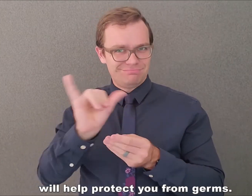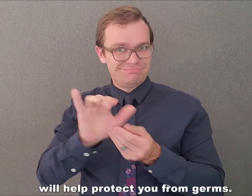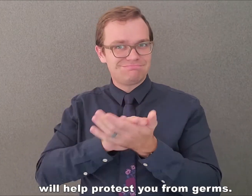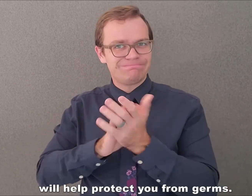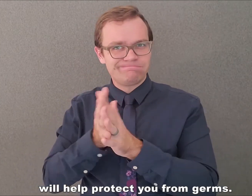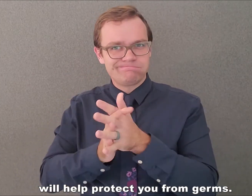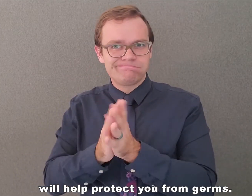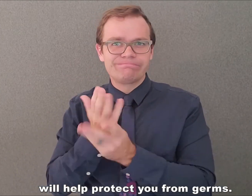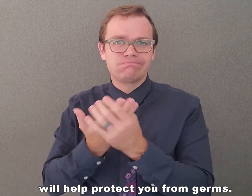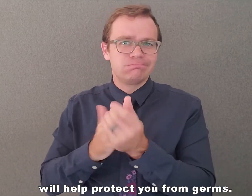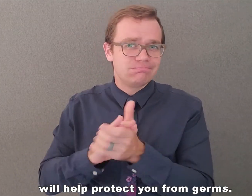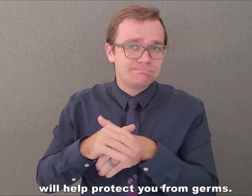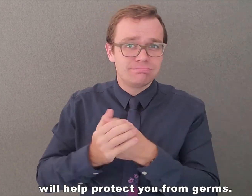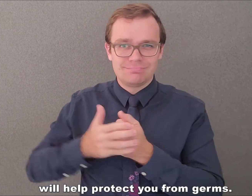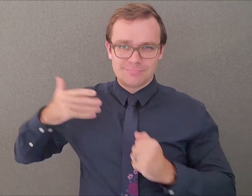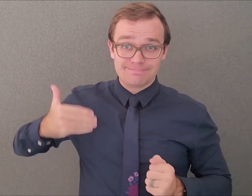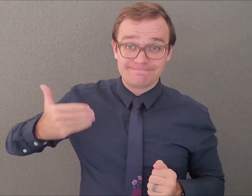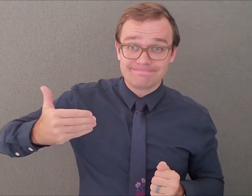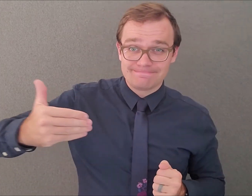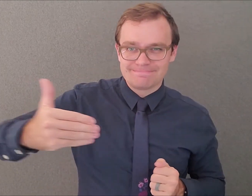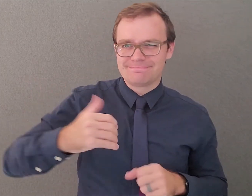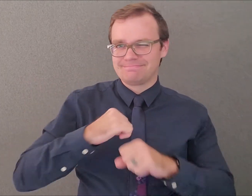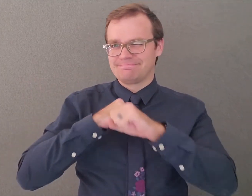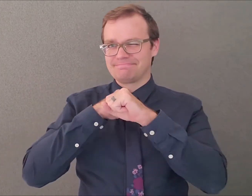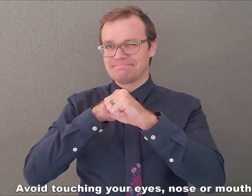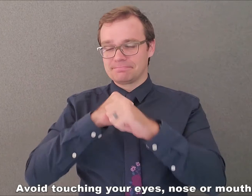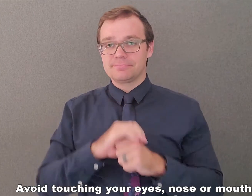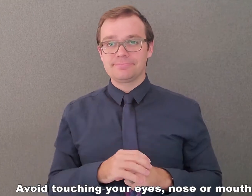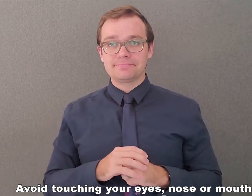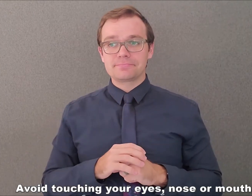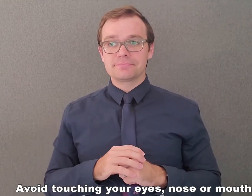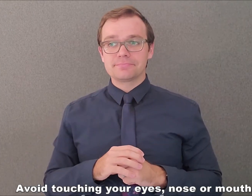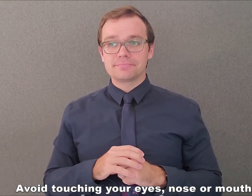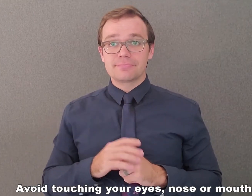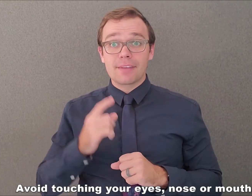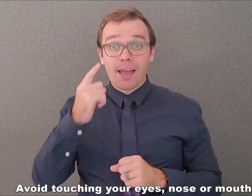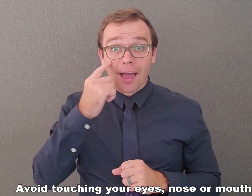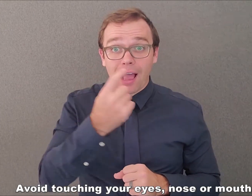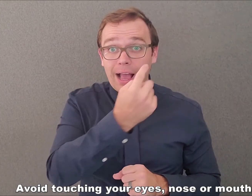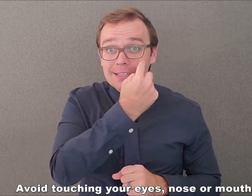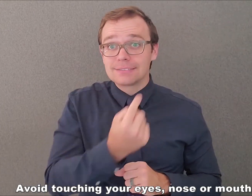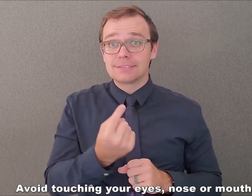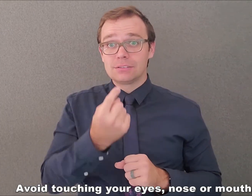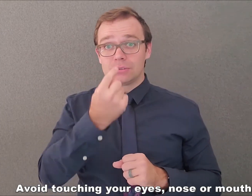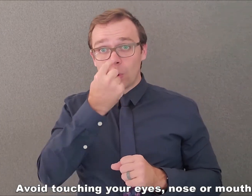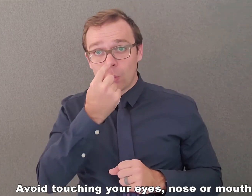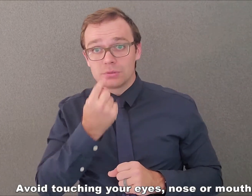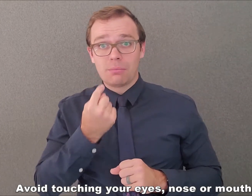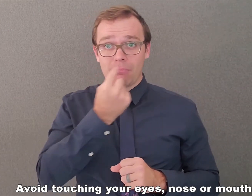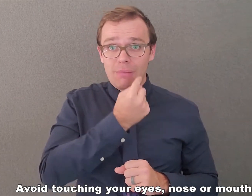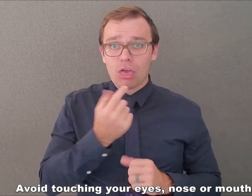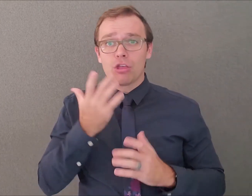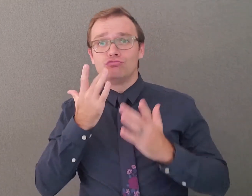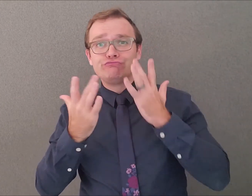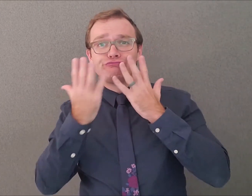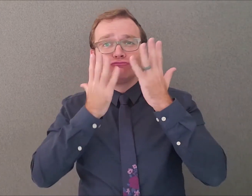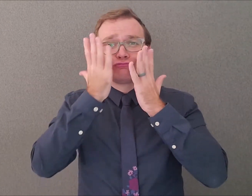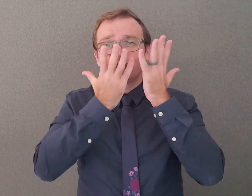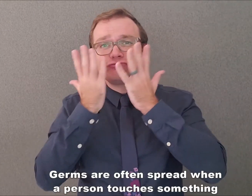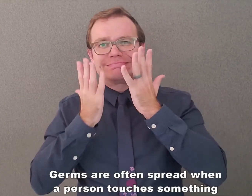protect you from germs. Avoid touching your eyes, nose, or mouth.